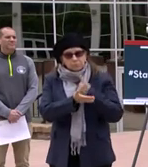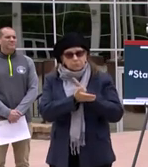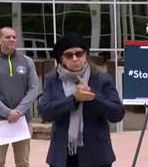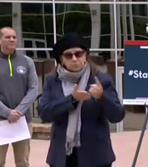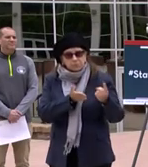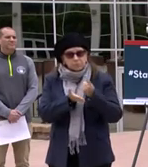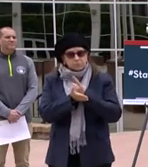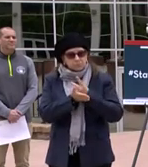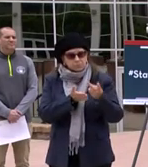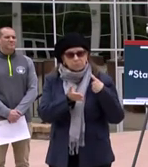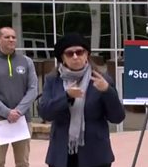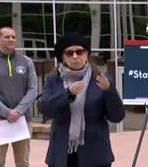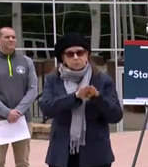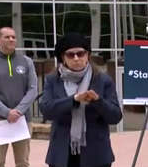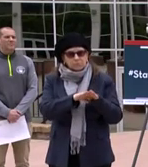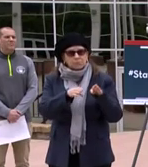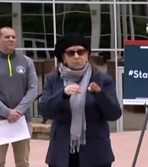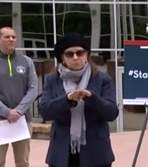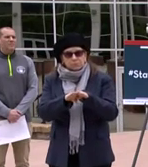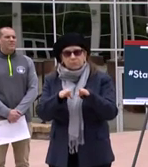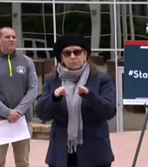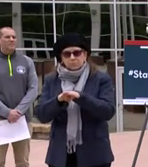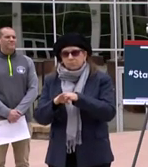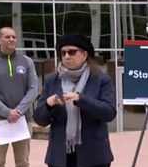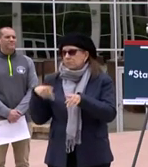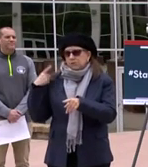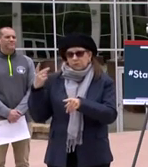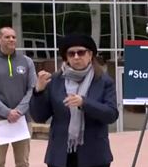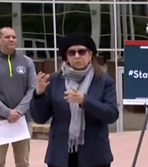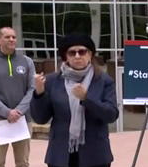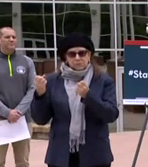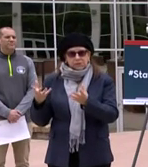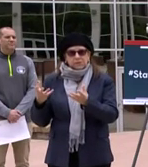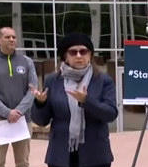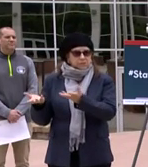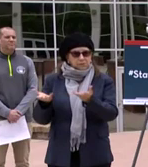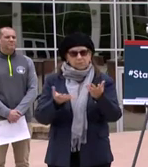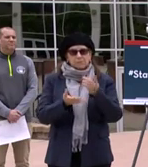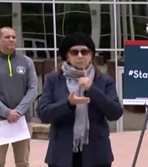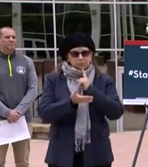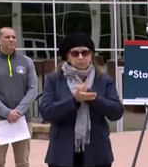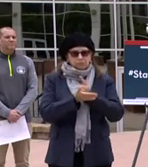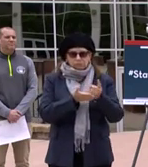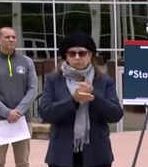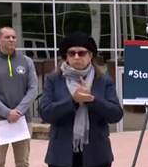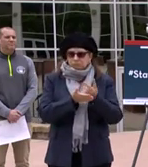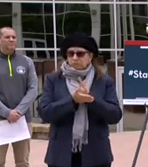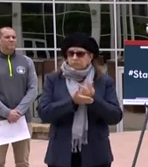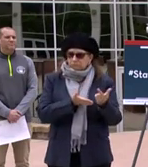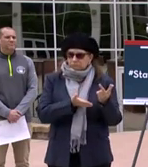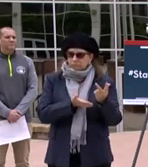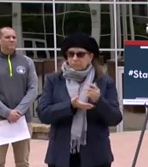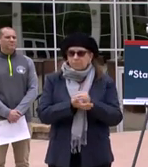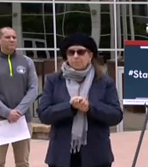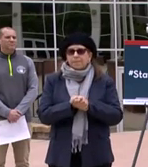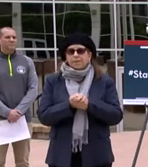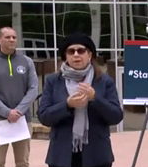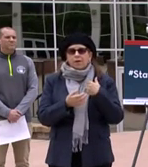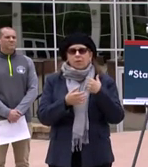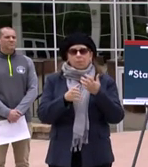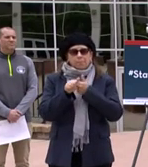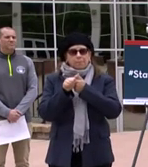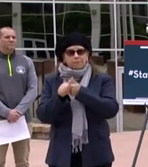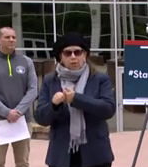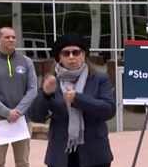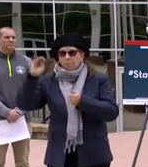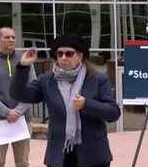city and for many weeks, and we've always wanted to be in lockstep with the region, so the regional message